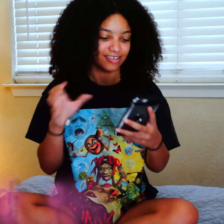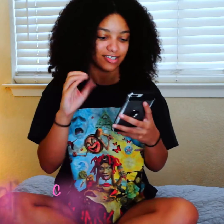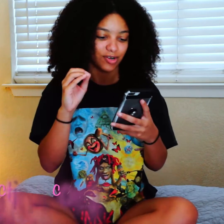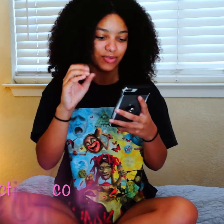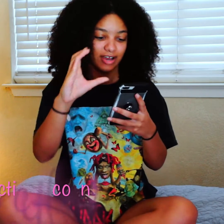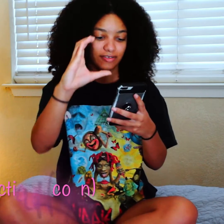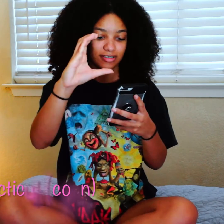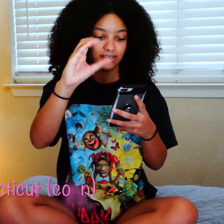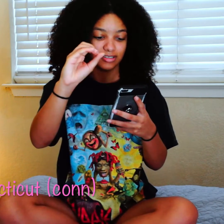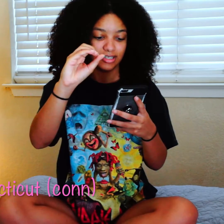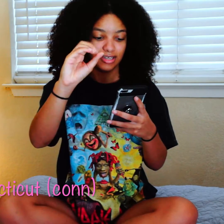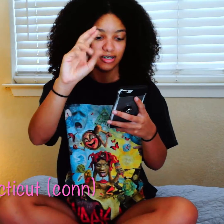So we have